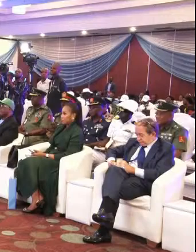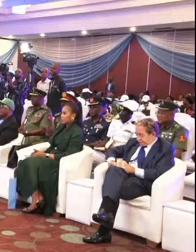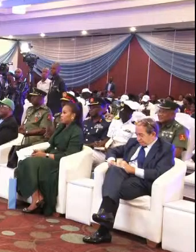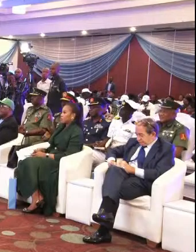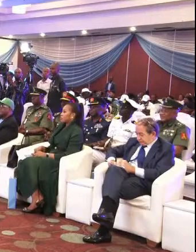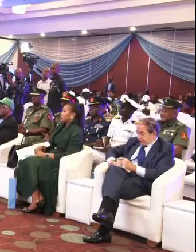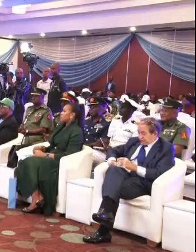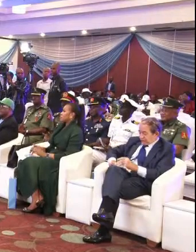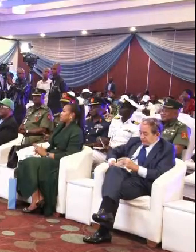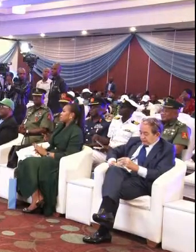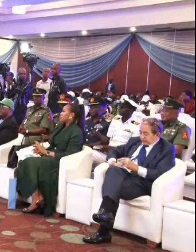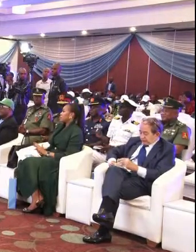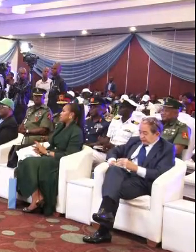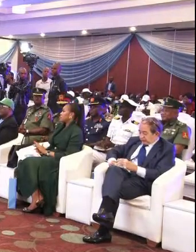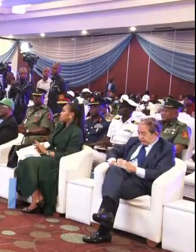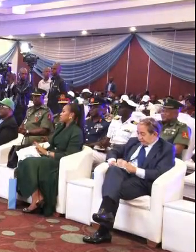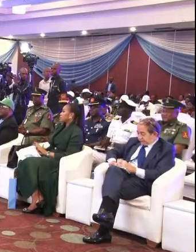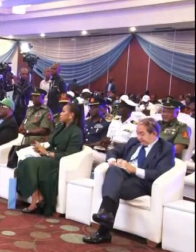her.